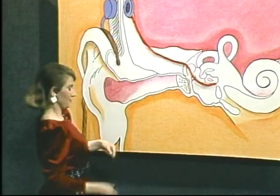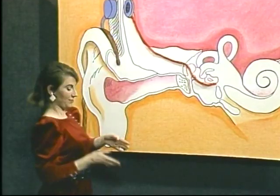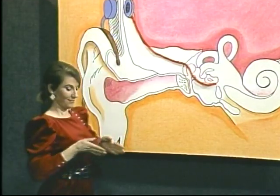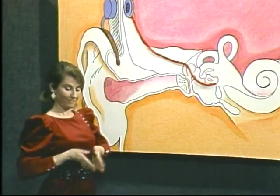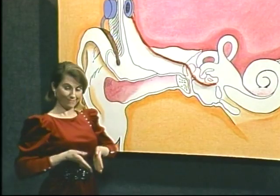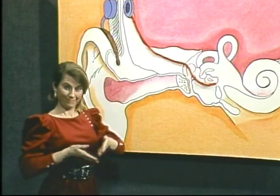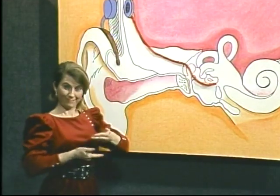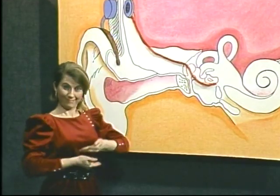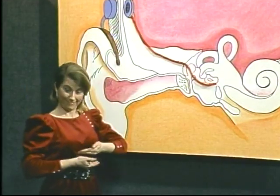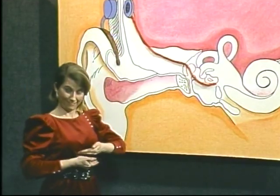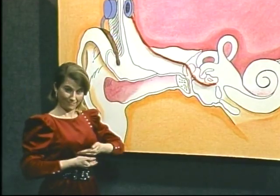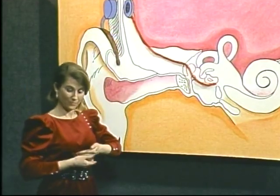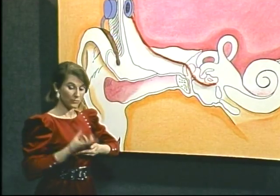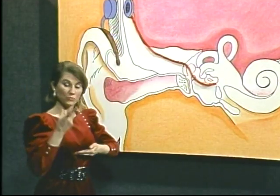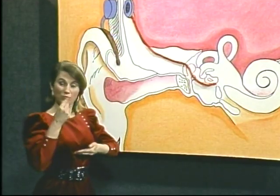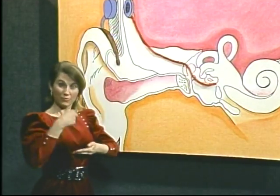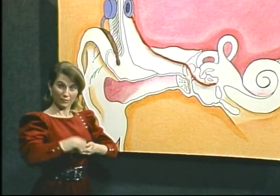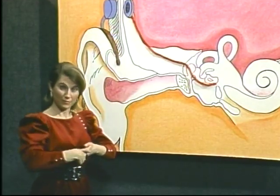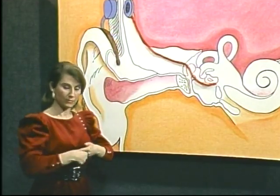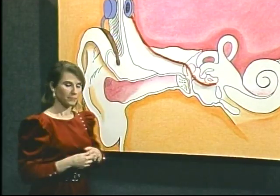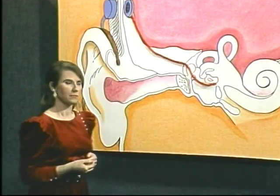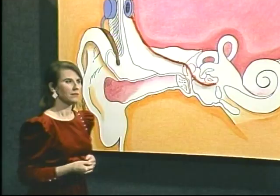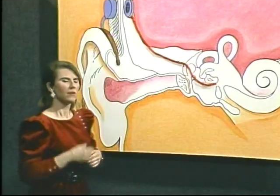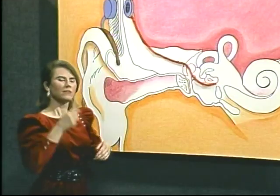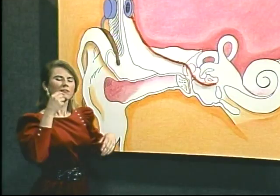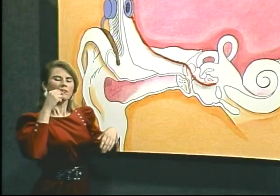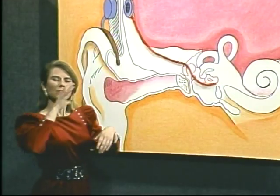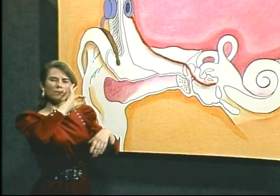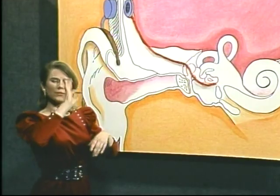This travels down the wire to the processor.